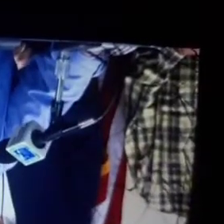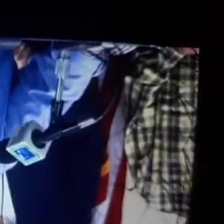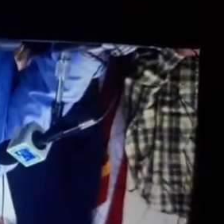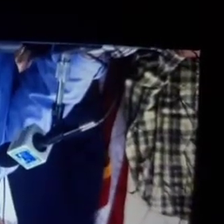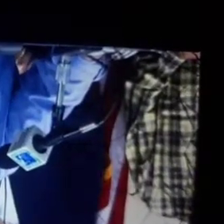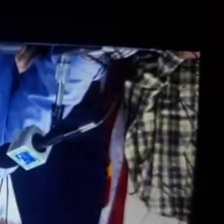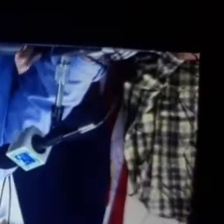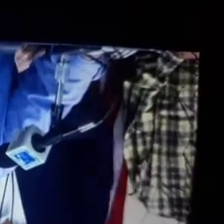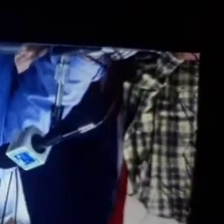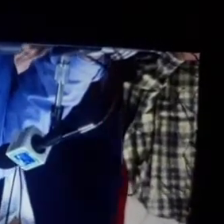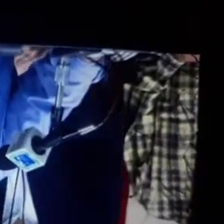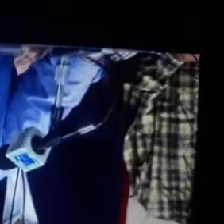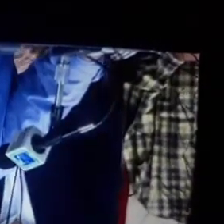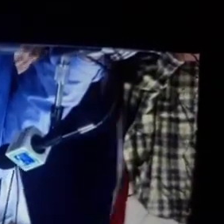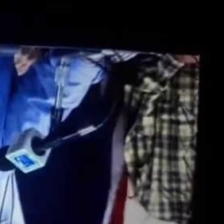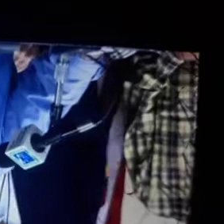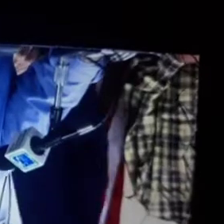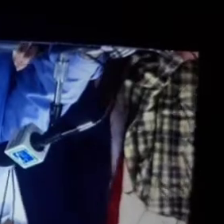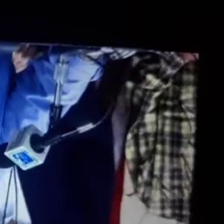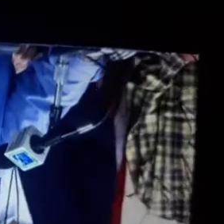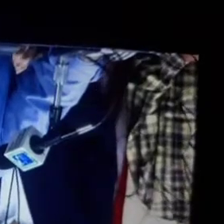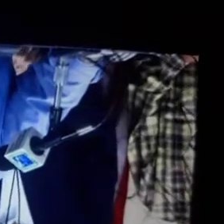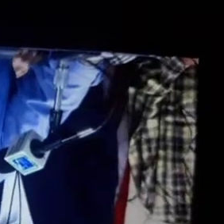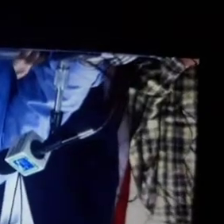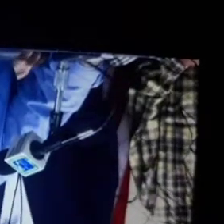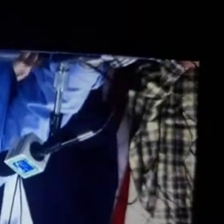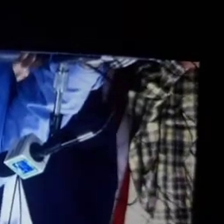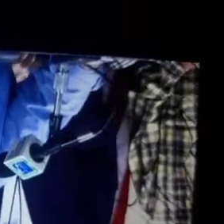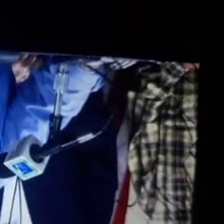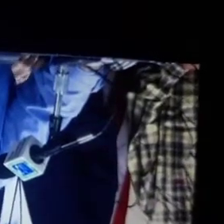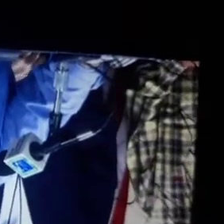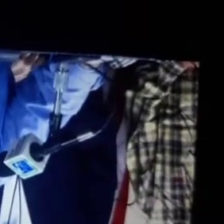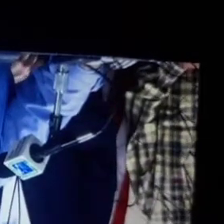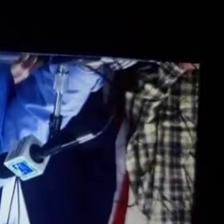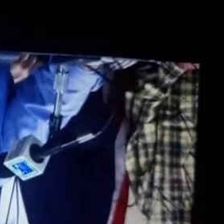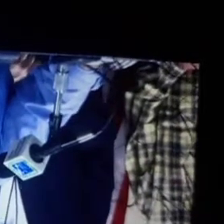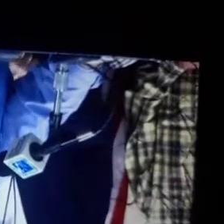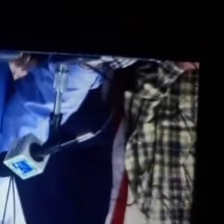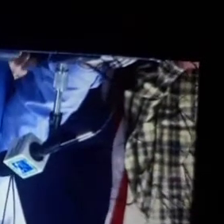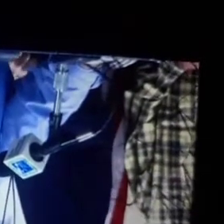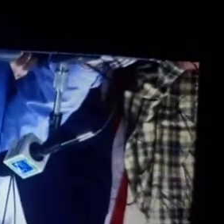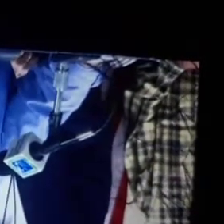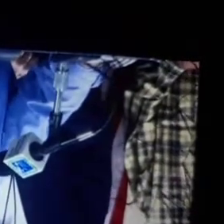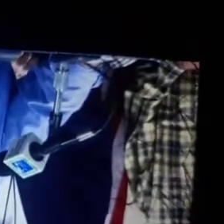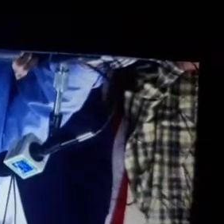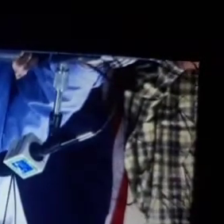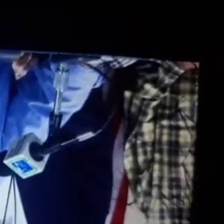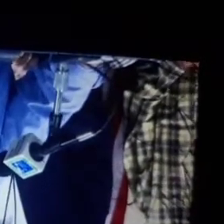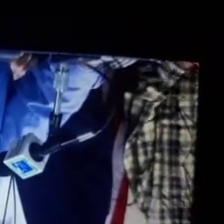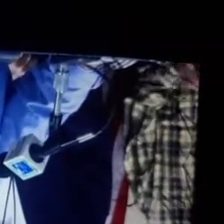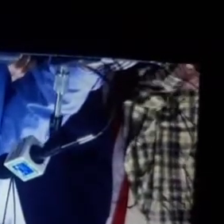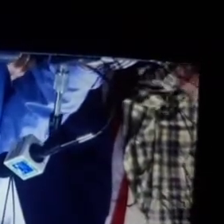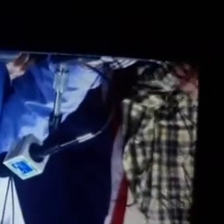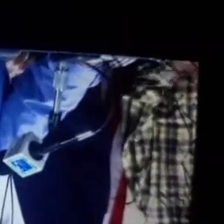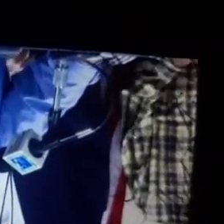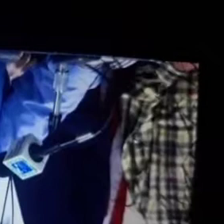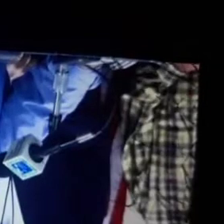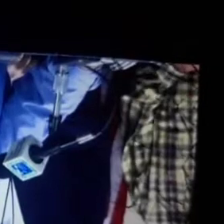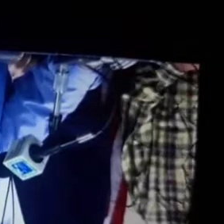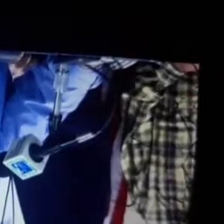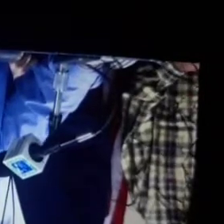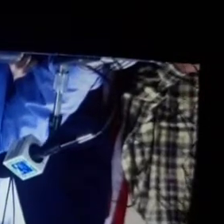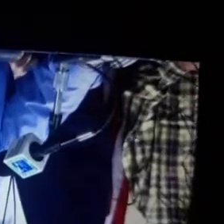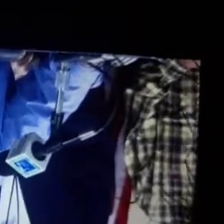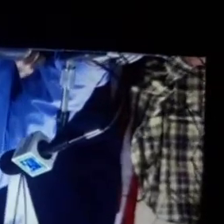state representative who really has no role in what's happening here at the local EMD, I'm here to do two things. One,